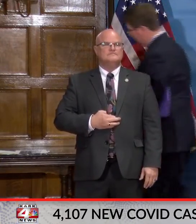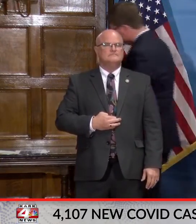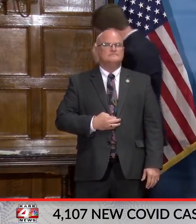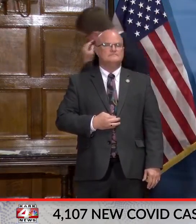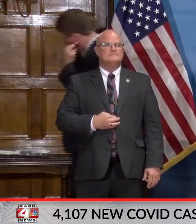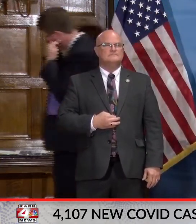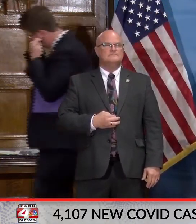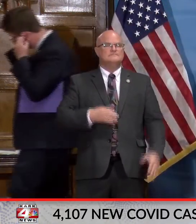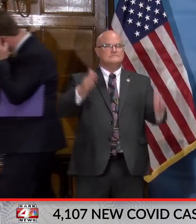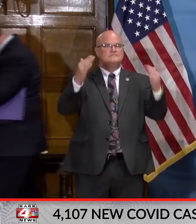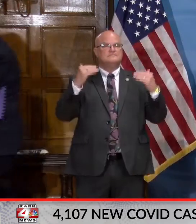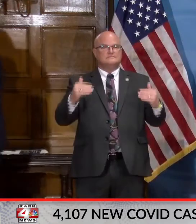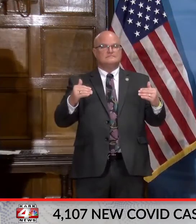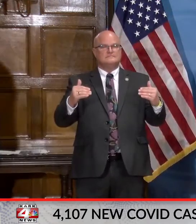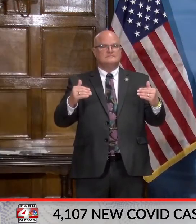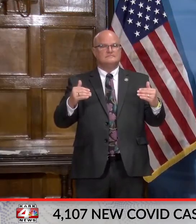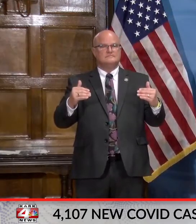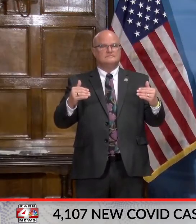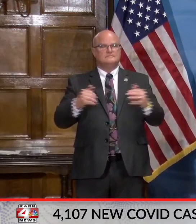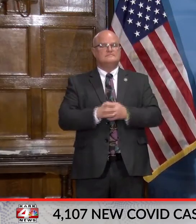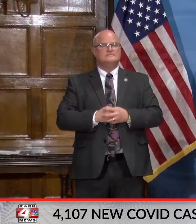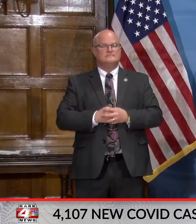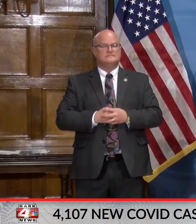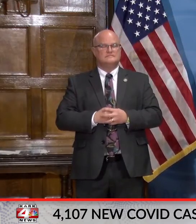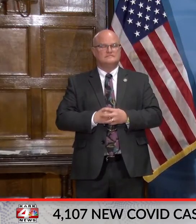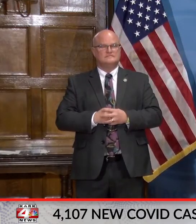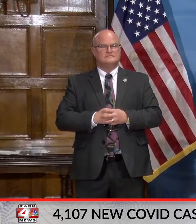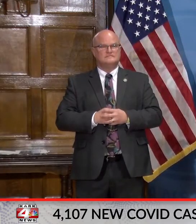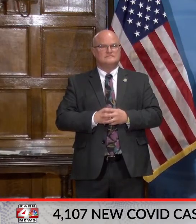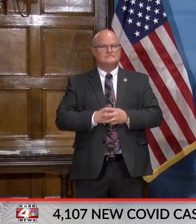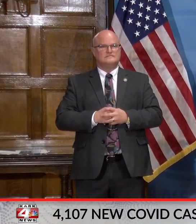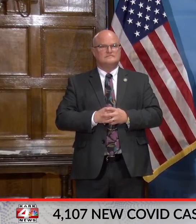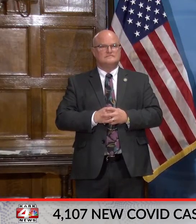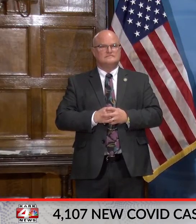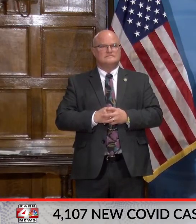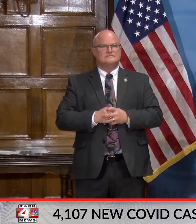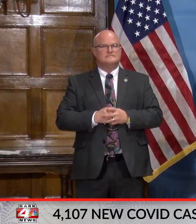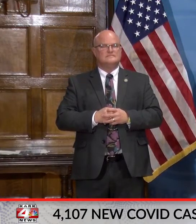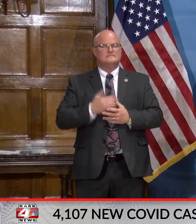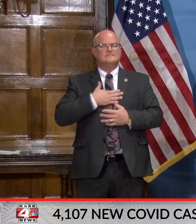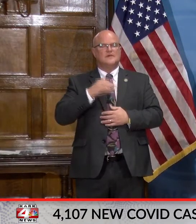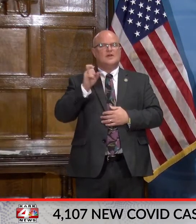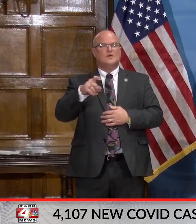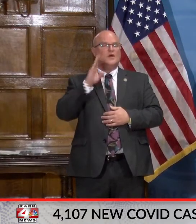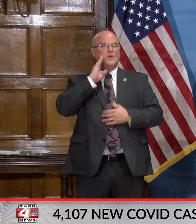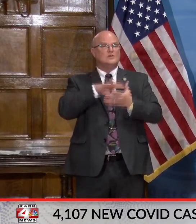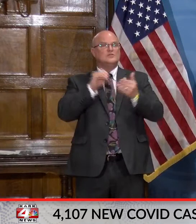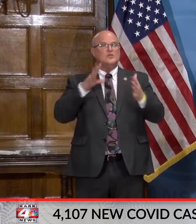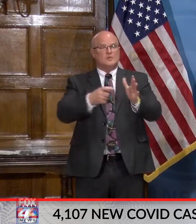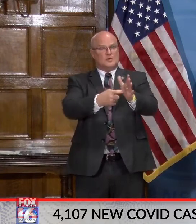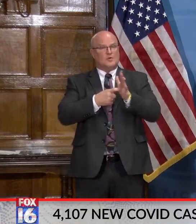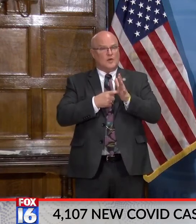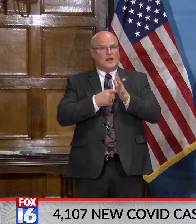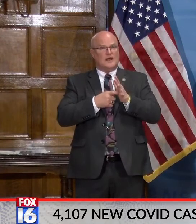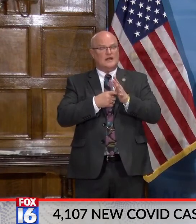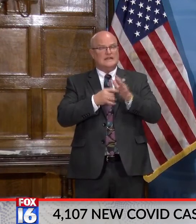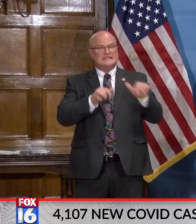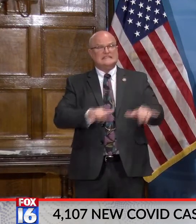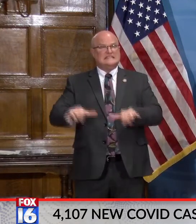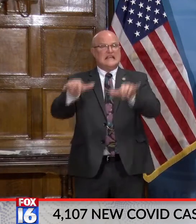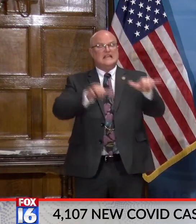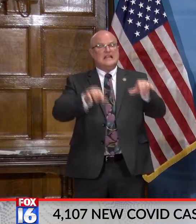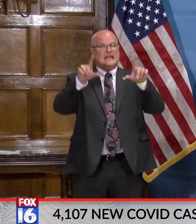Next question. This is Melissa Zigowitz with THB11. My question is, will students be required to take standardized